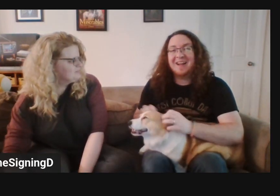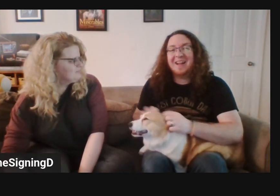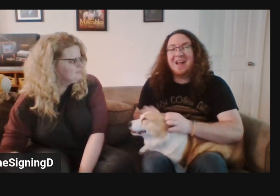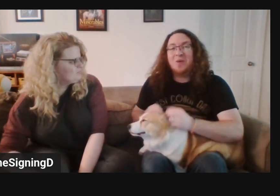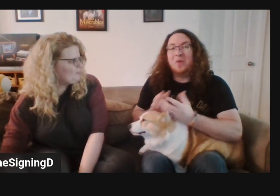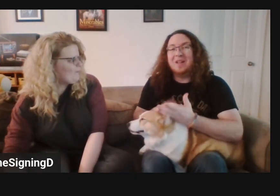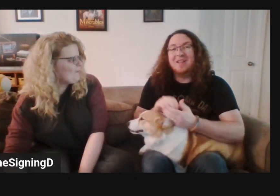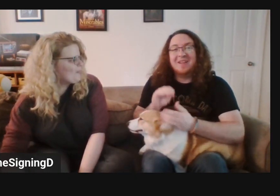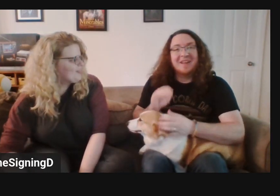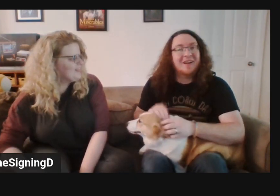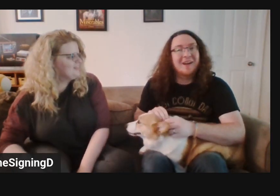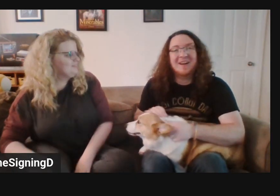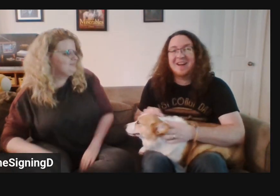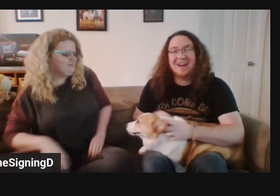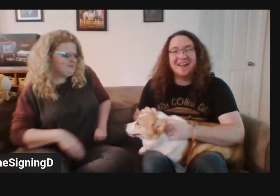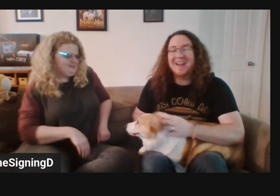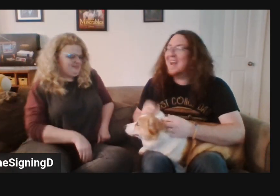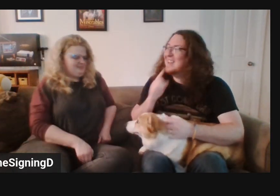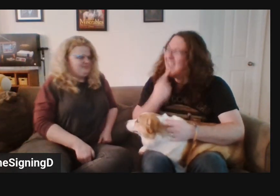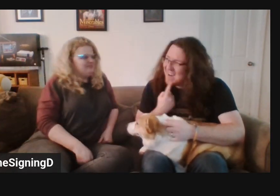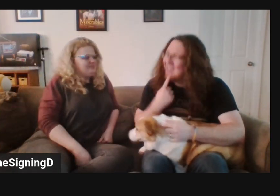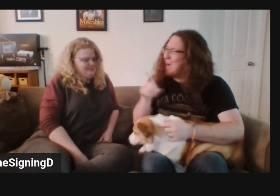100%. Seriously, people.